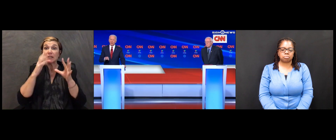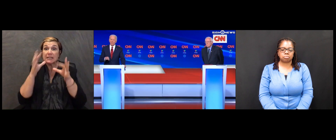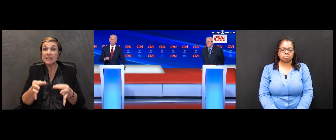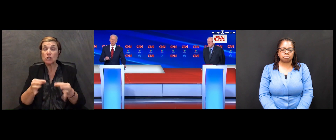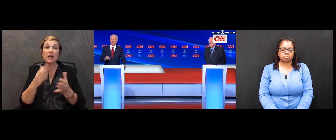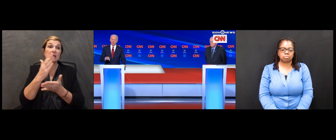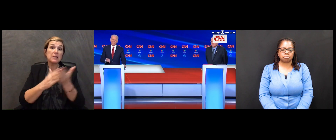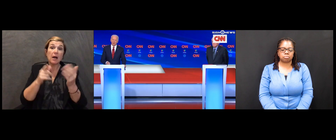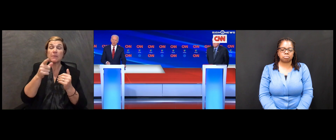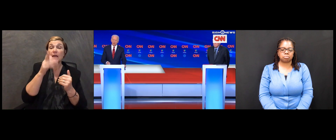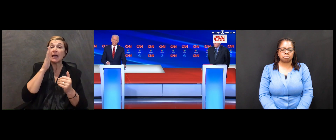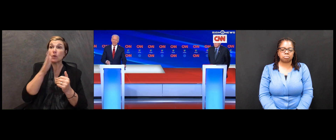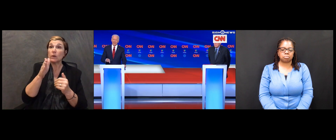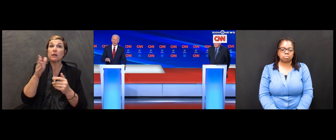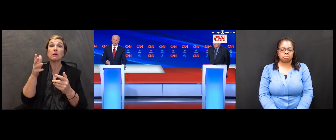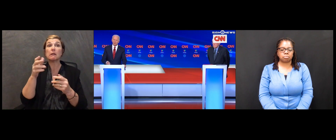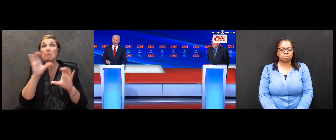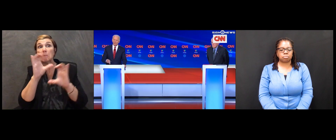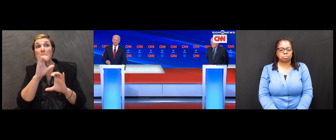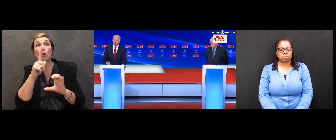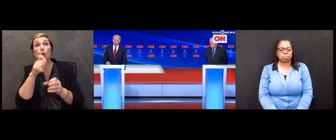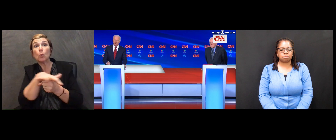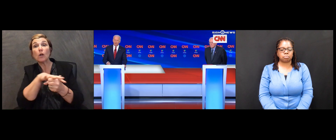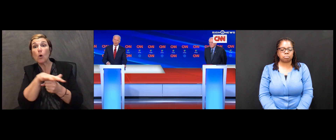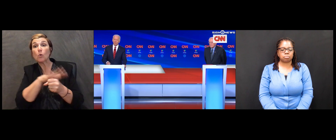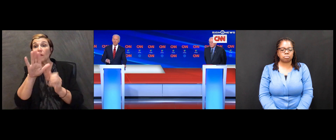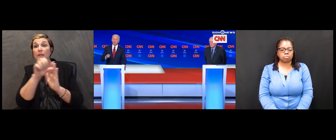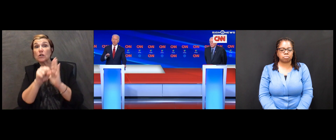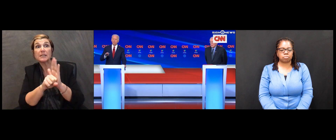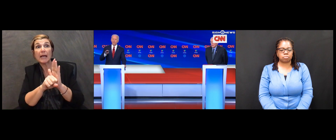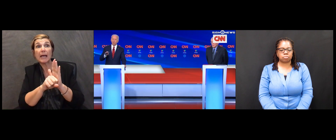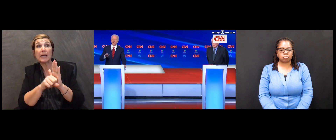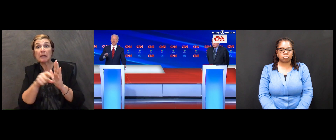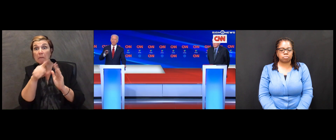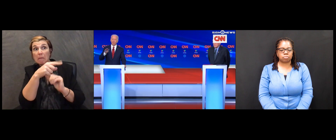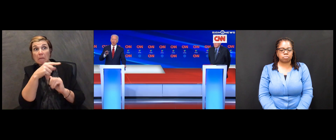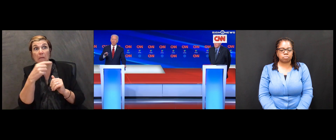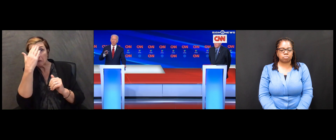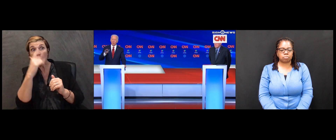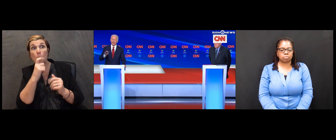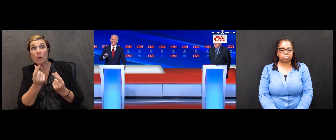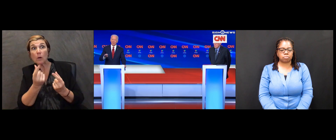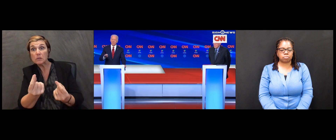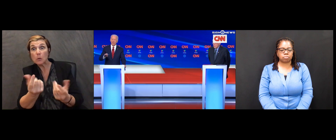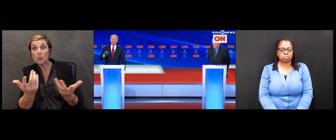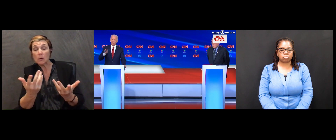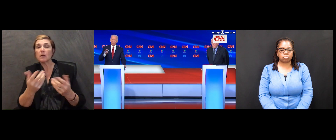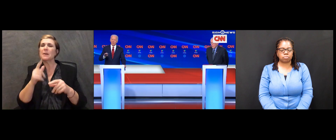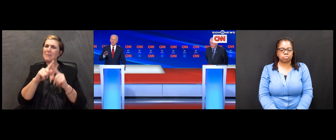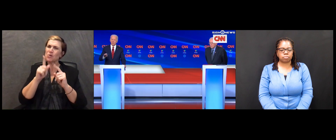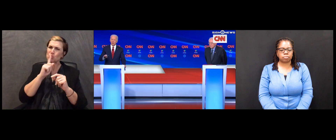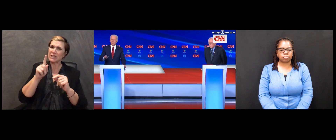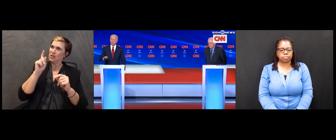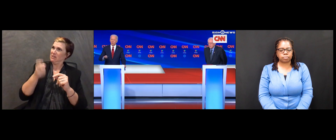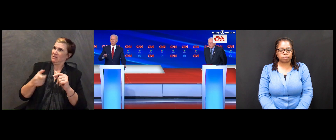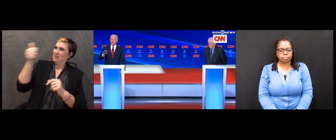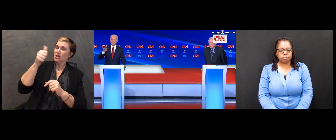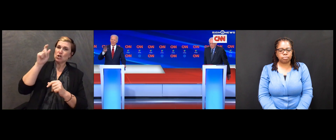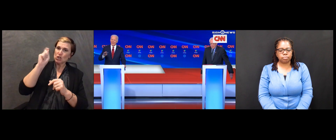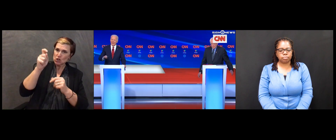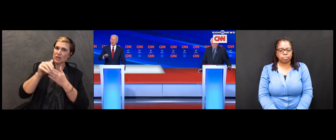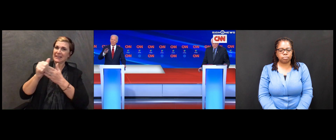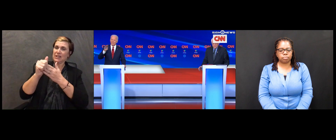the healthcare experts in their communities and their states to move. But it should be directed from the White House, from the Situation